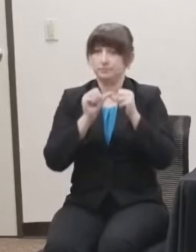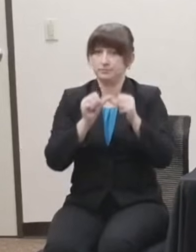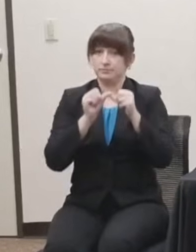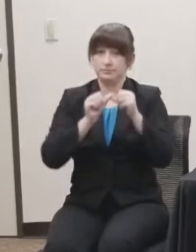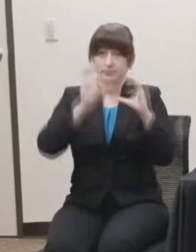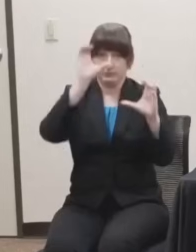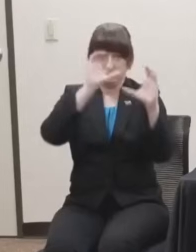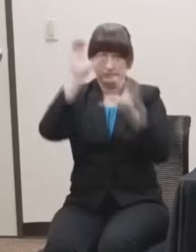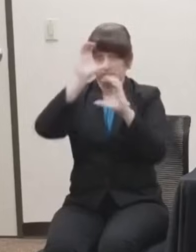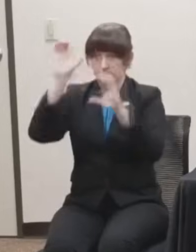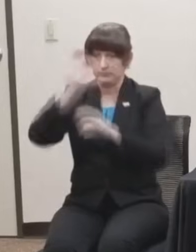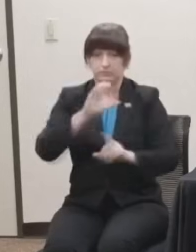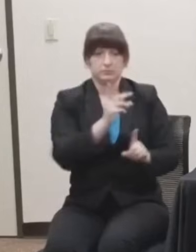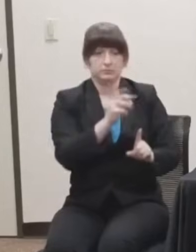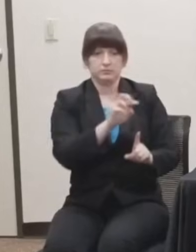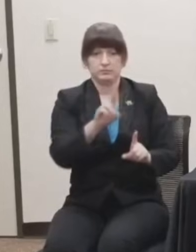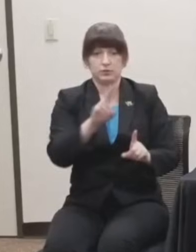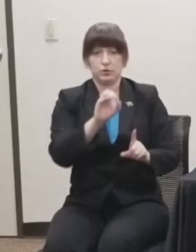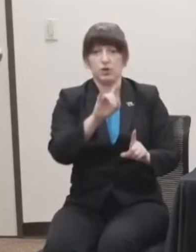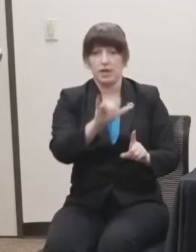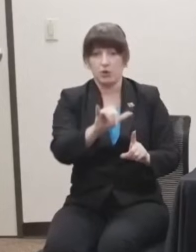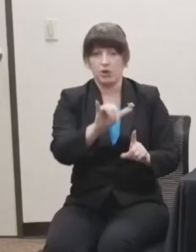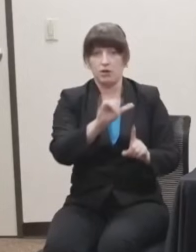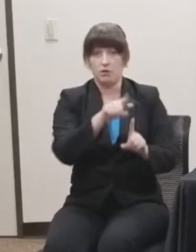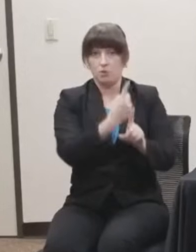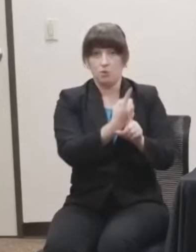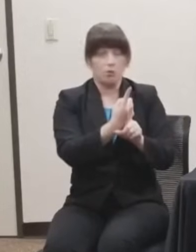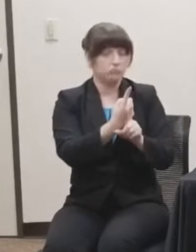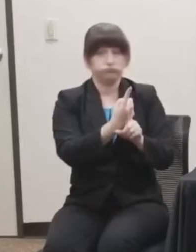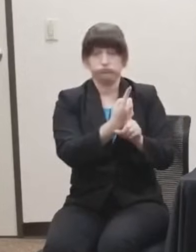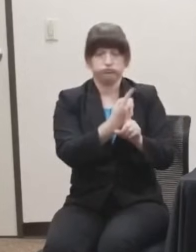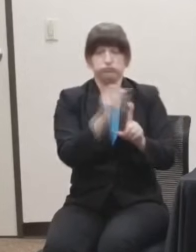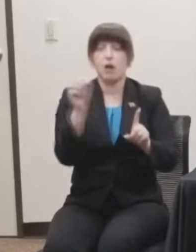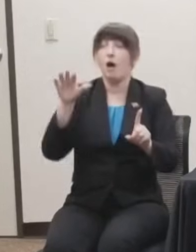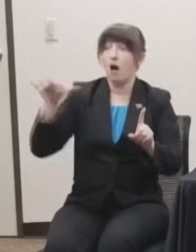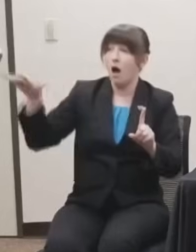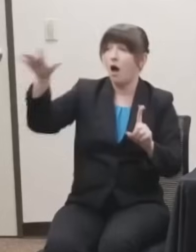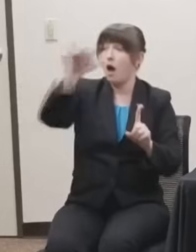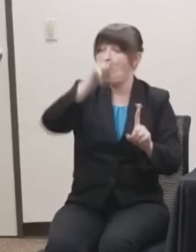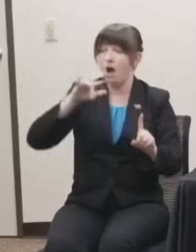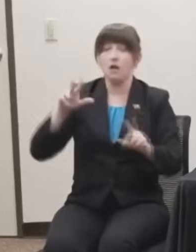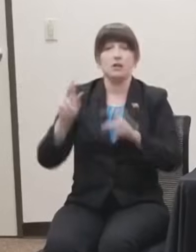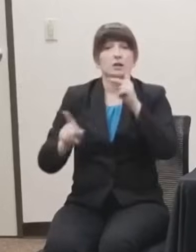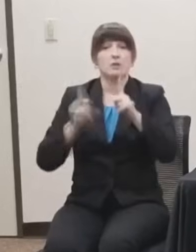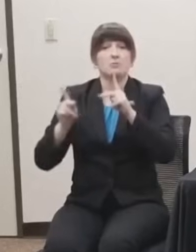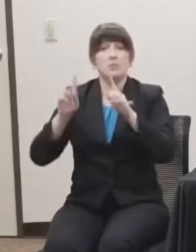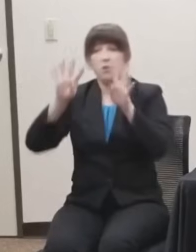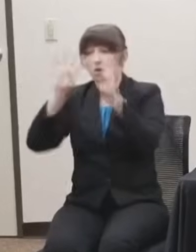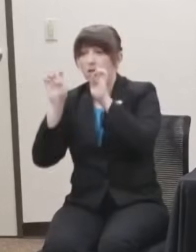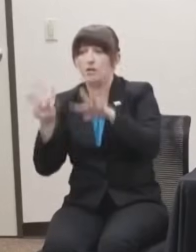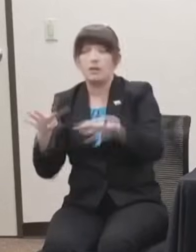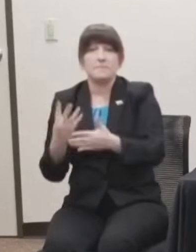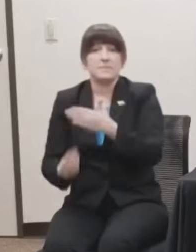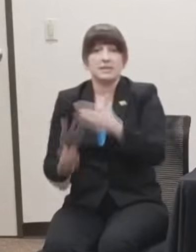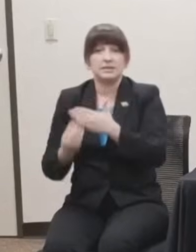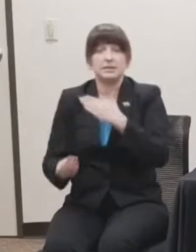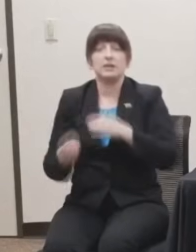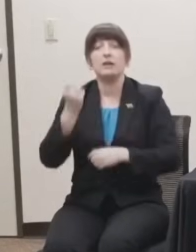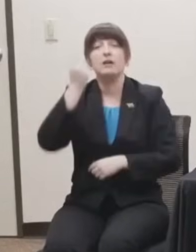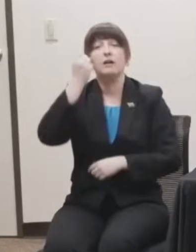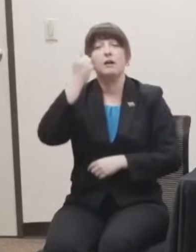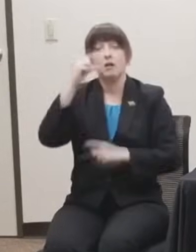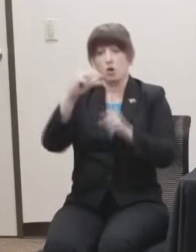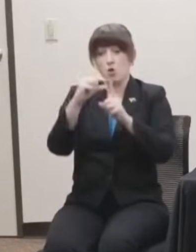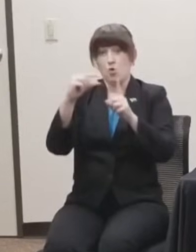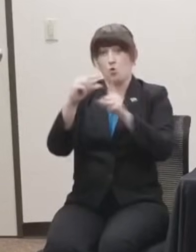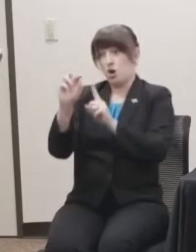we know we have missing people. And I need your help in being very cautious. Let's not get wrapped around the axle on the word recovery. You're